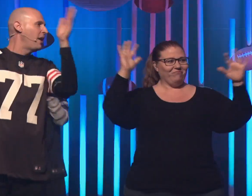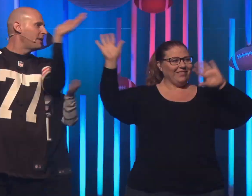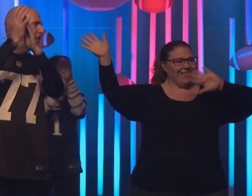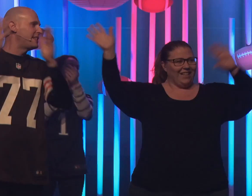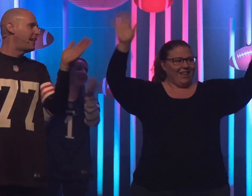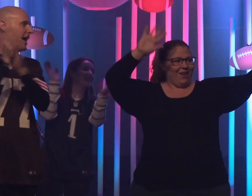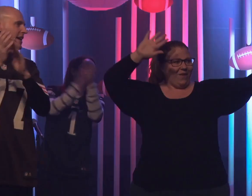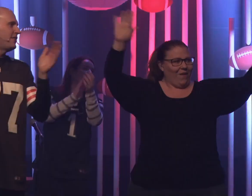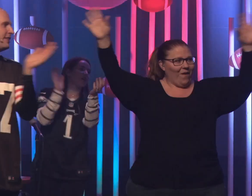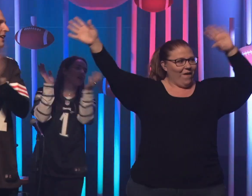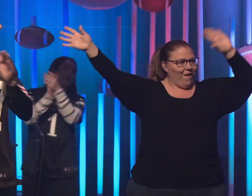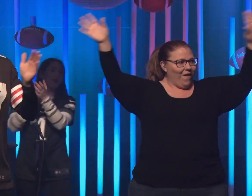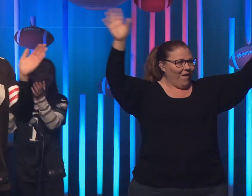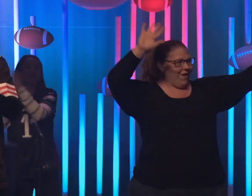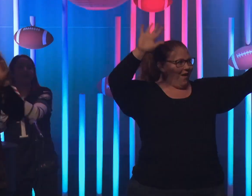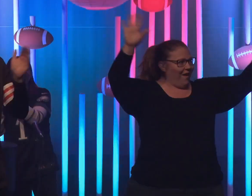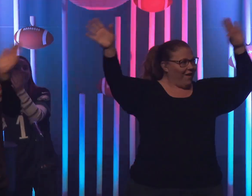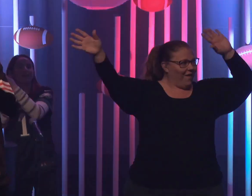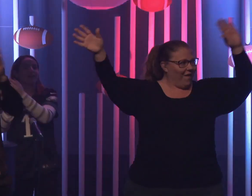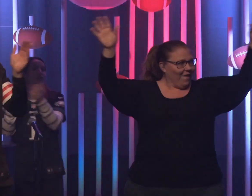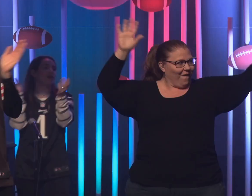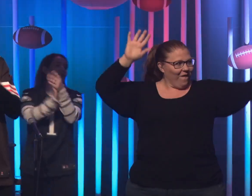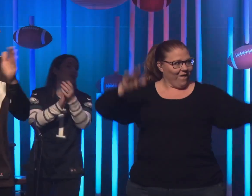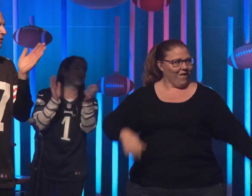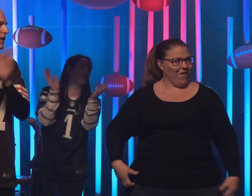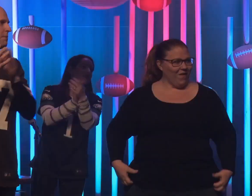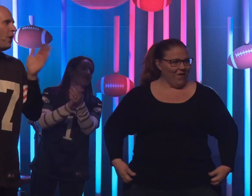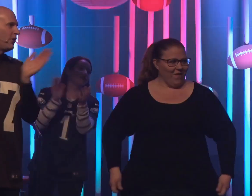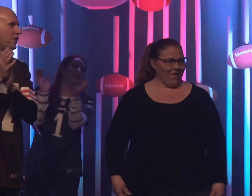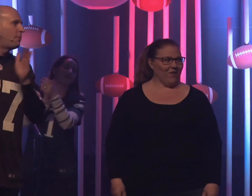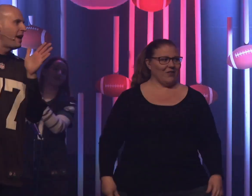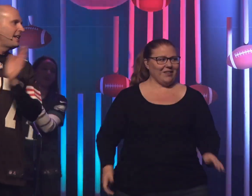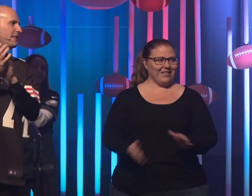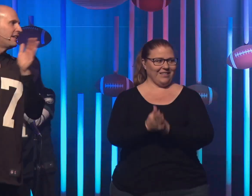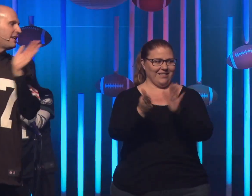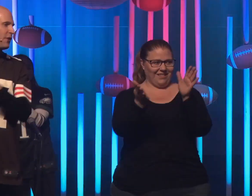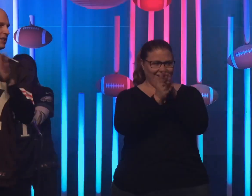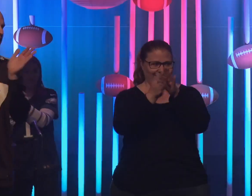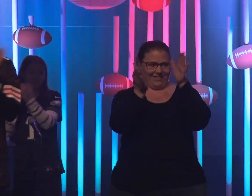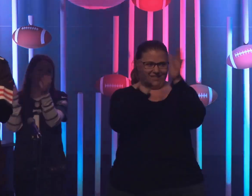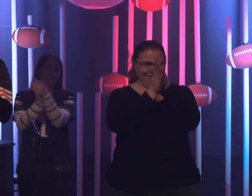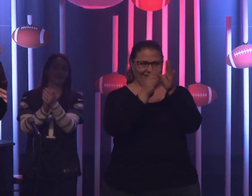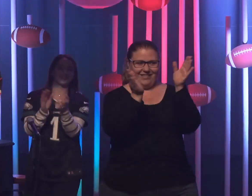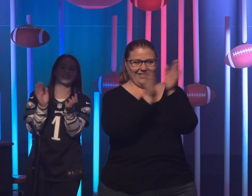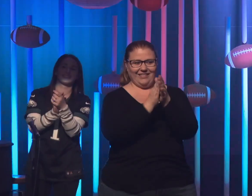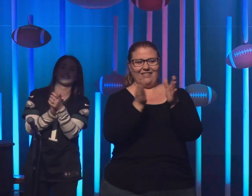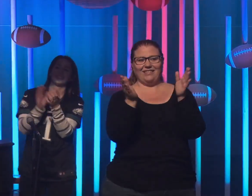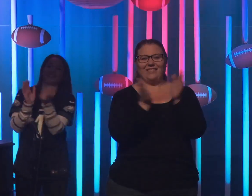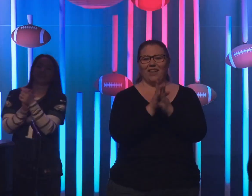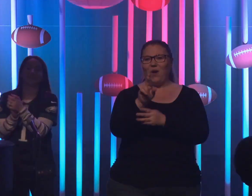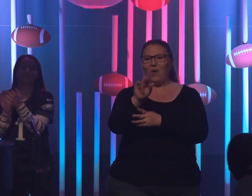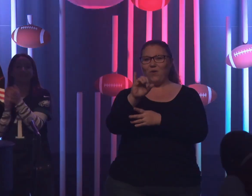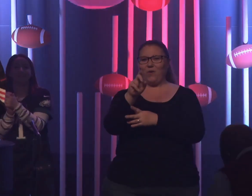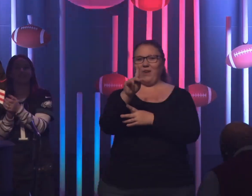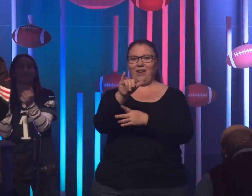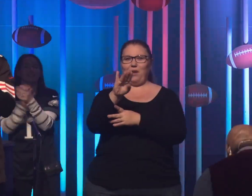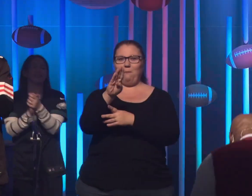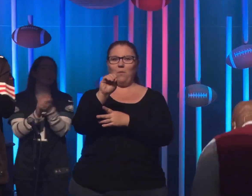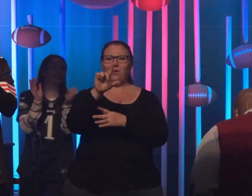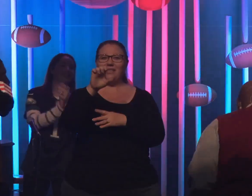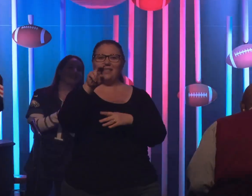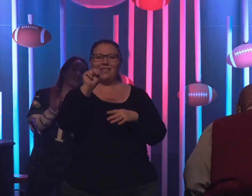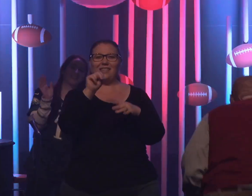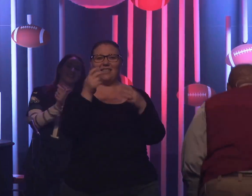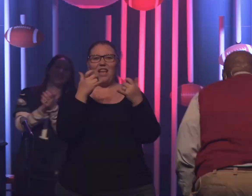want to welcome to the stage none other than our good friend Rickey Bolden, who played in the league for 6 years, has won